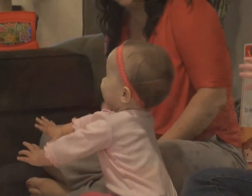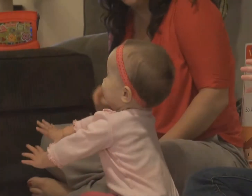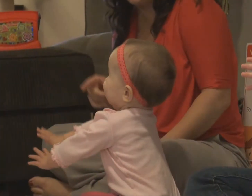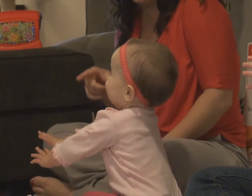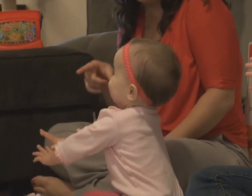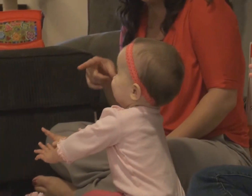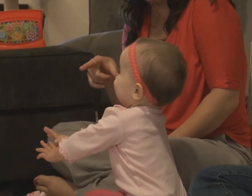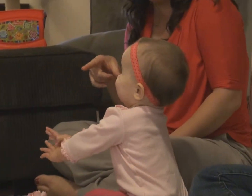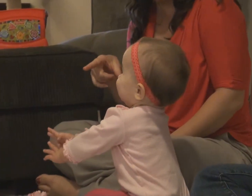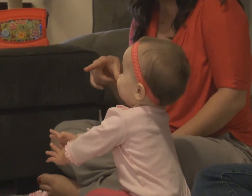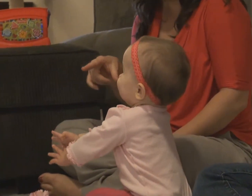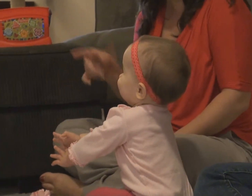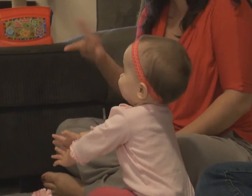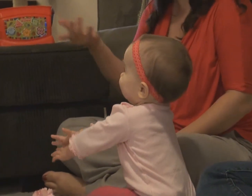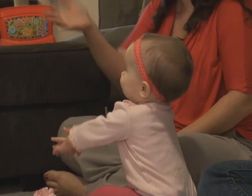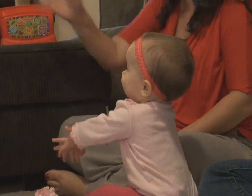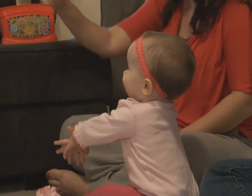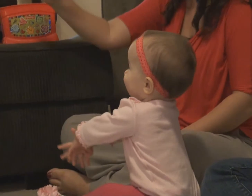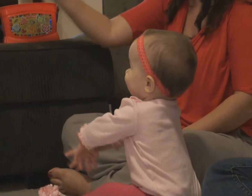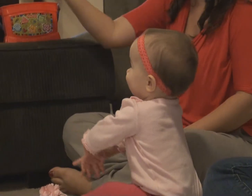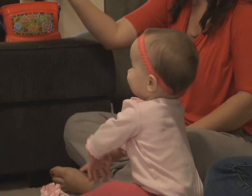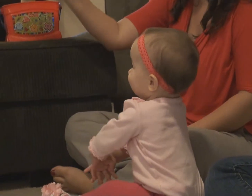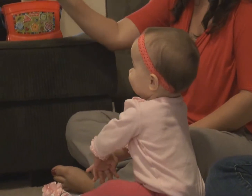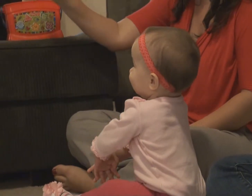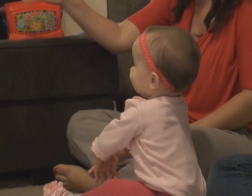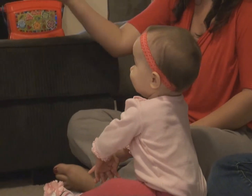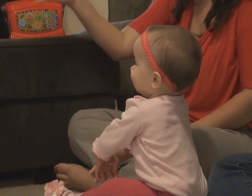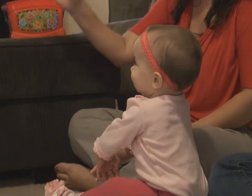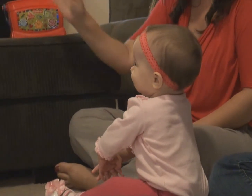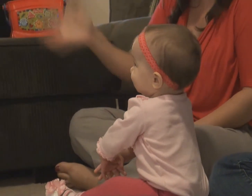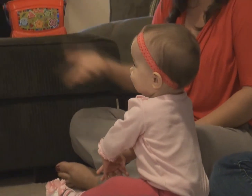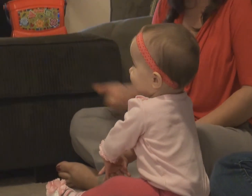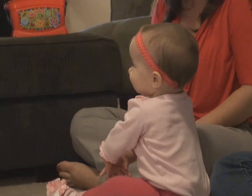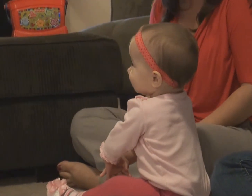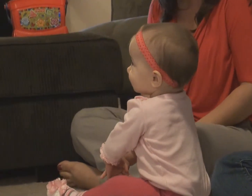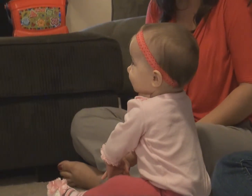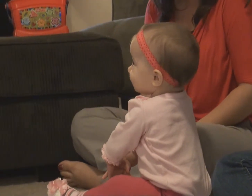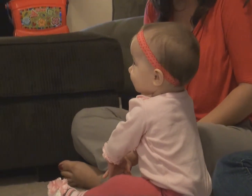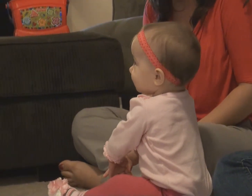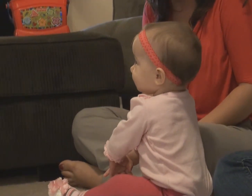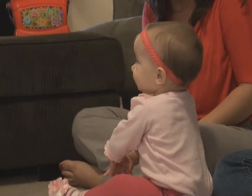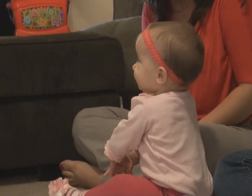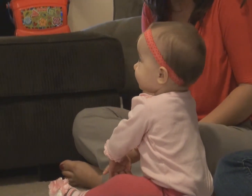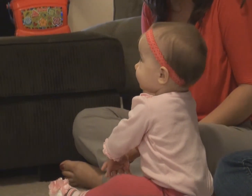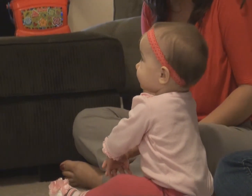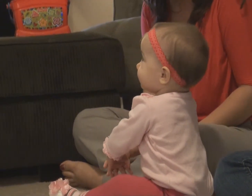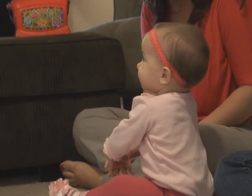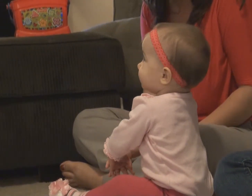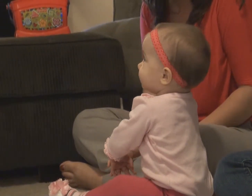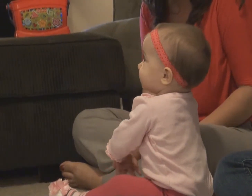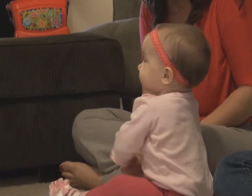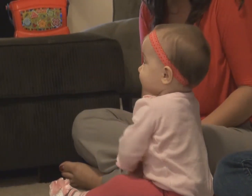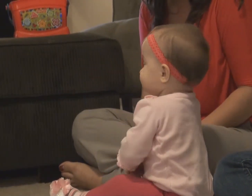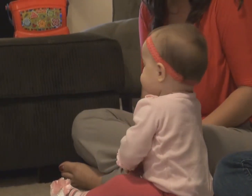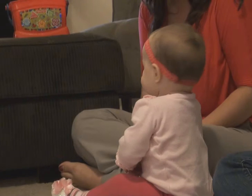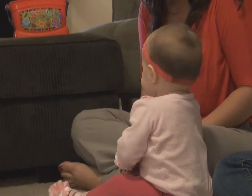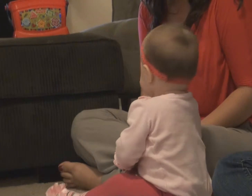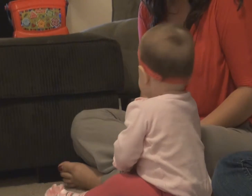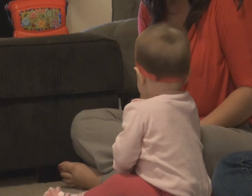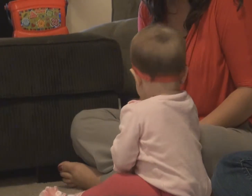tantrums and improve parent-child relationships. Baby sign language not only promotes two-way conversations to save time and frustration,